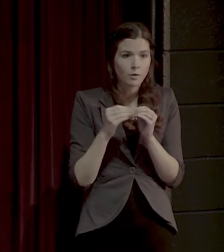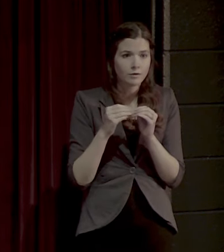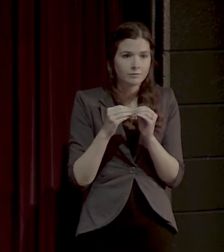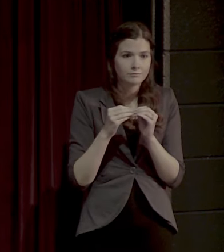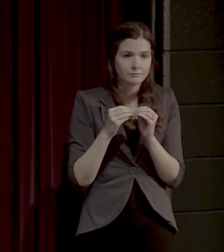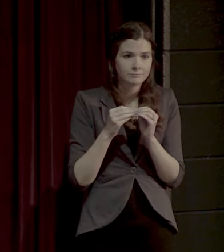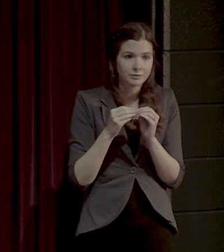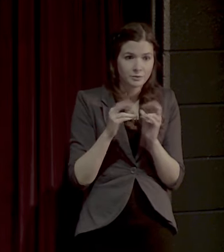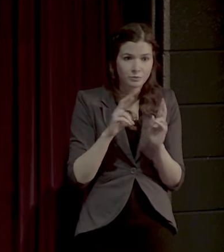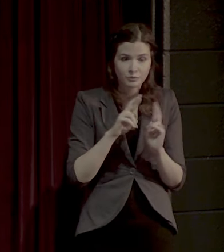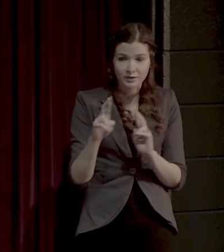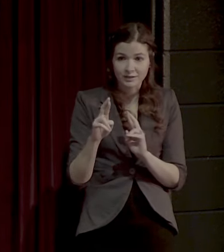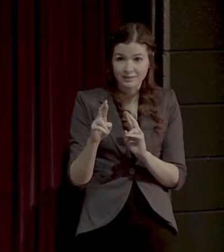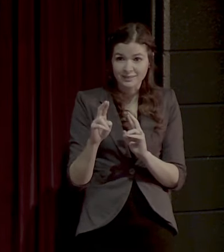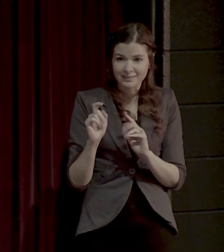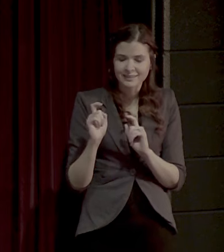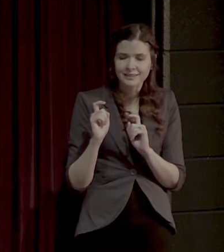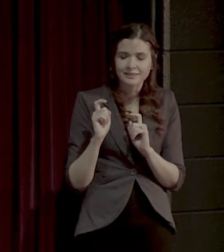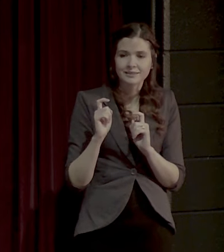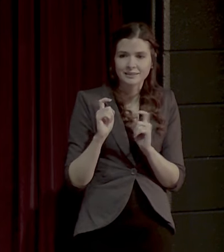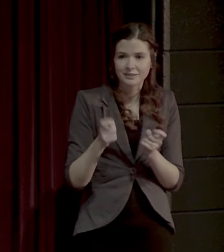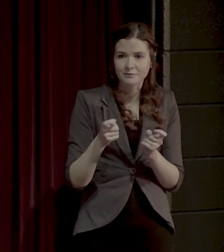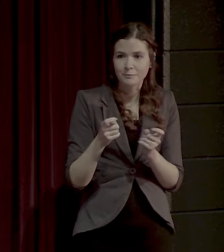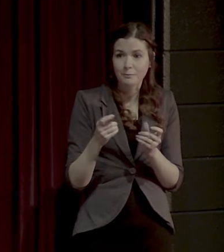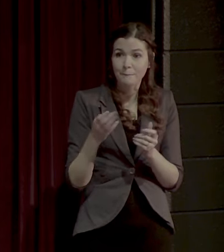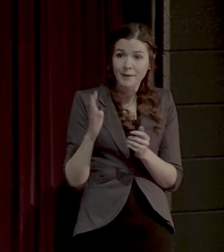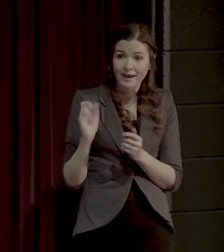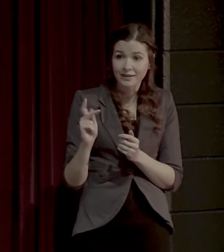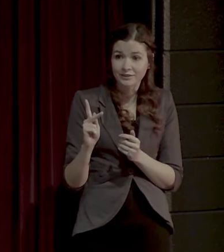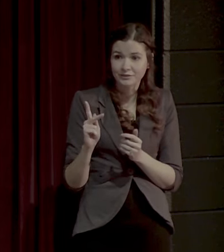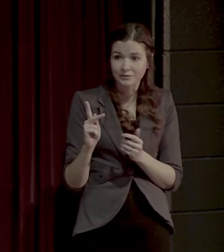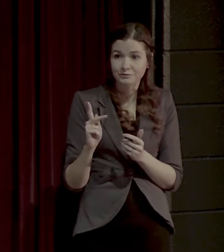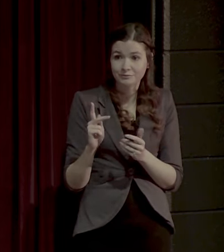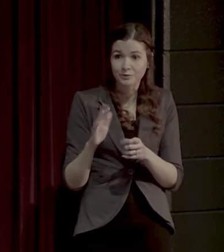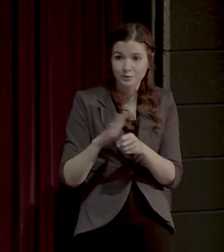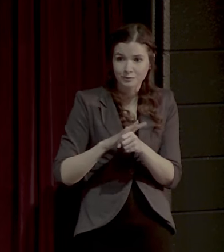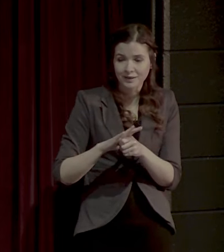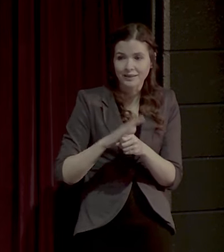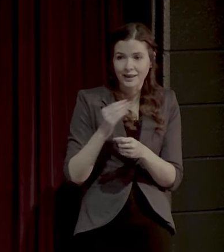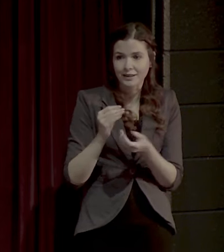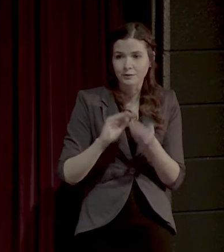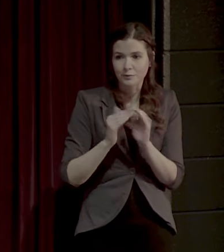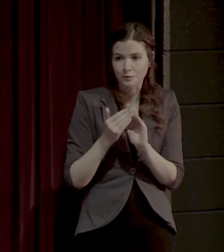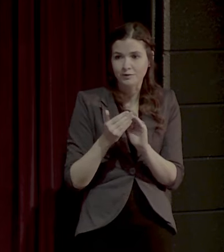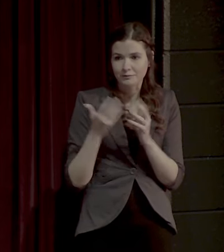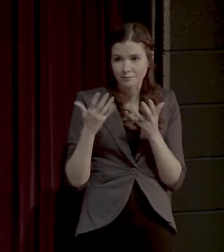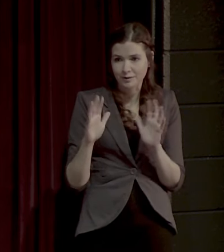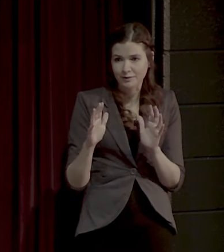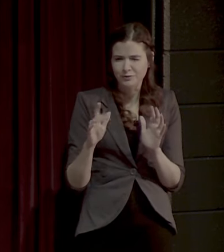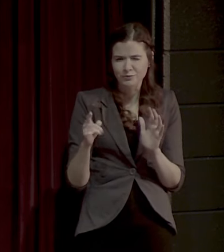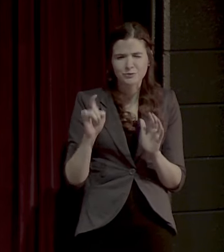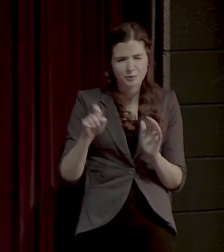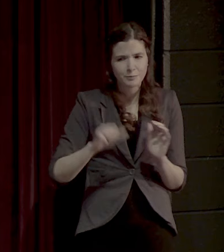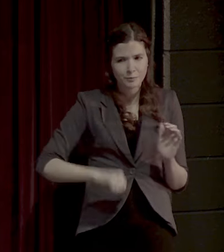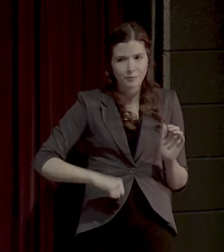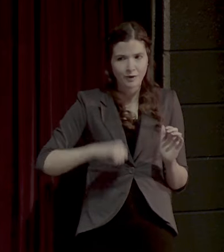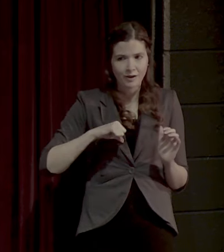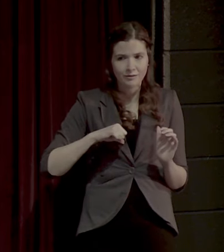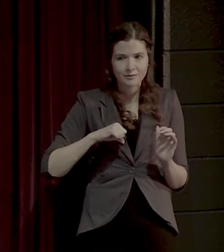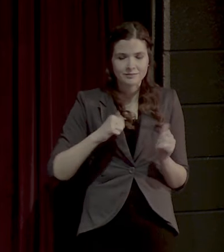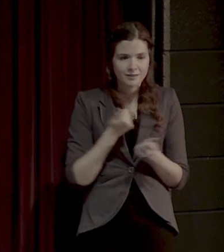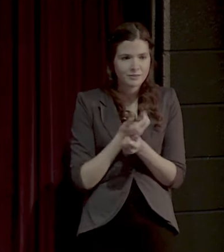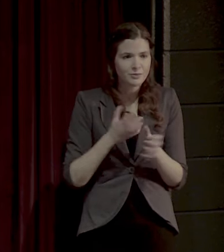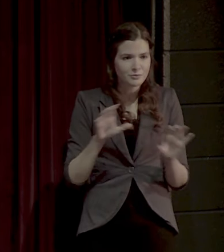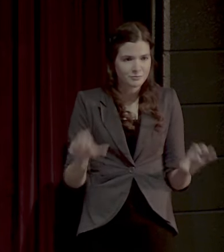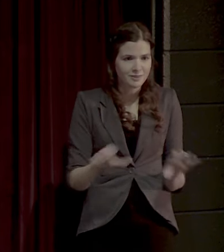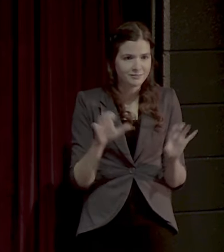to give back to your campus and community. You should be extremely proud of each and every step it took you to reach this,